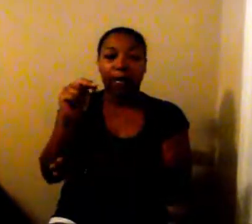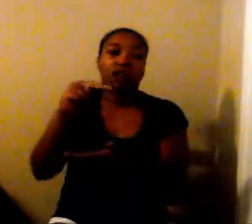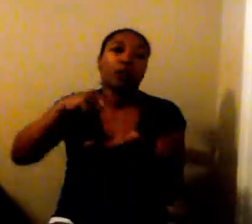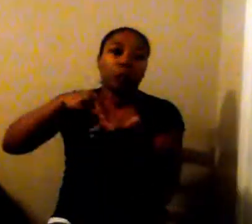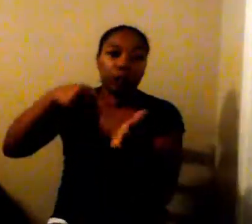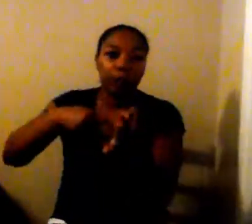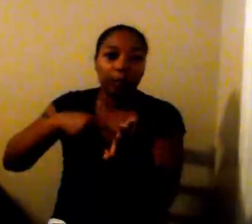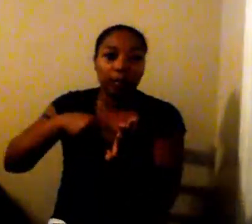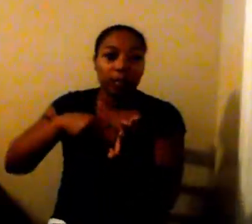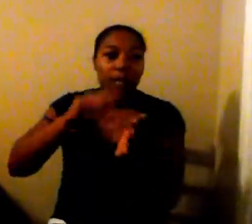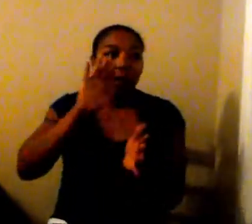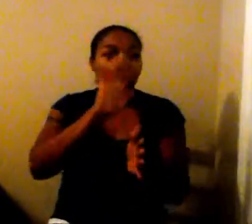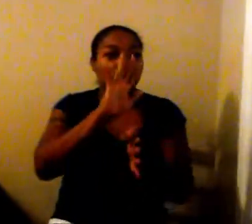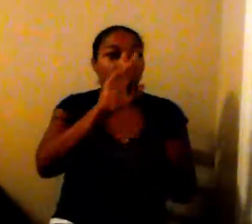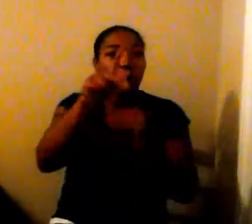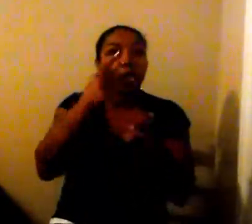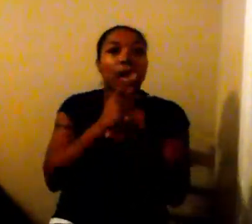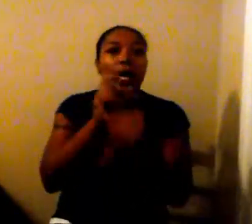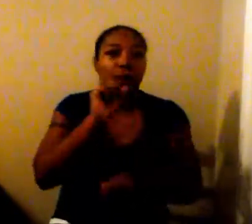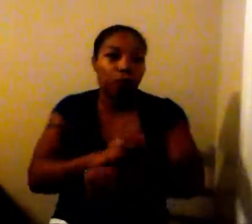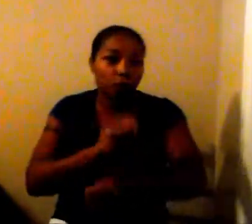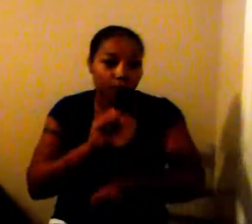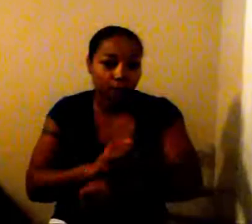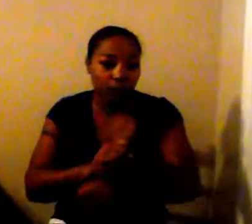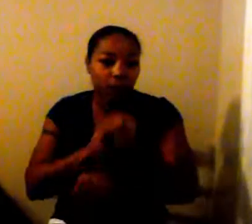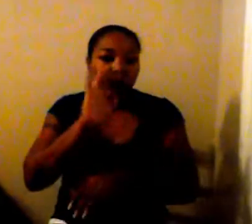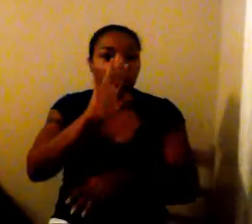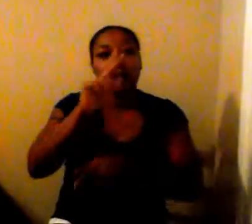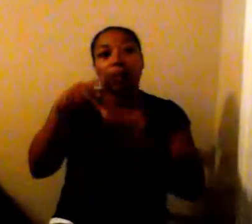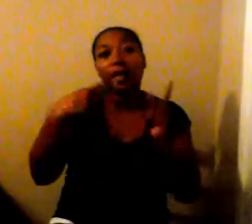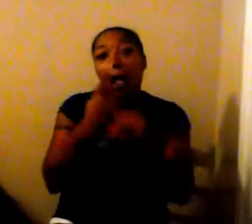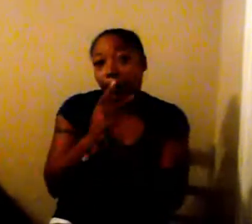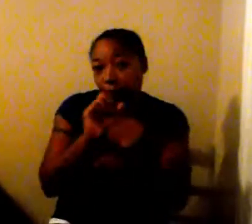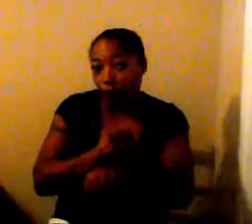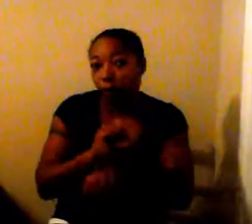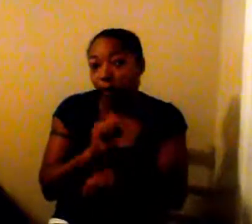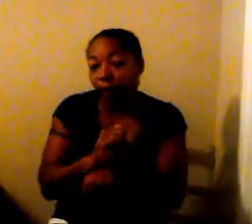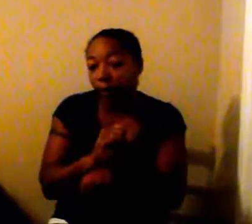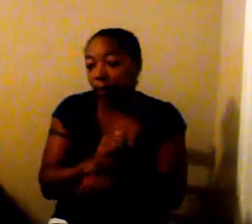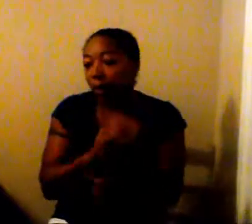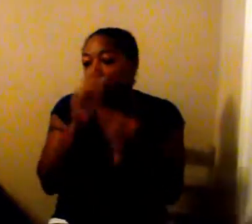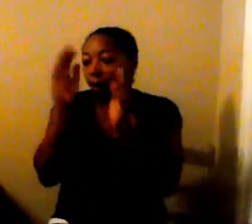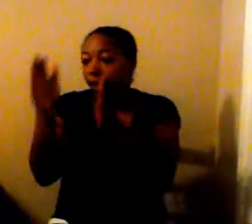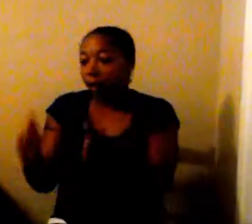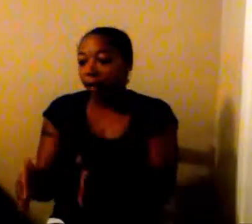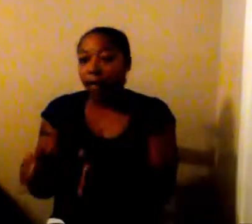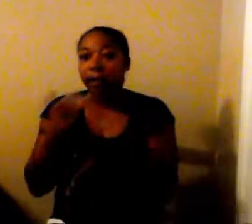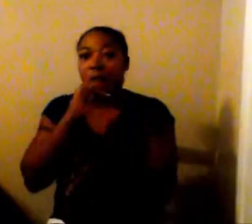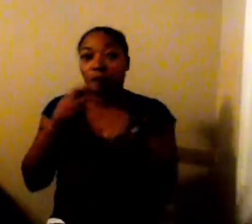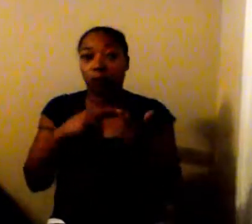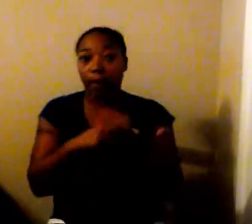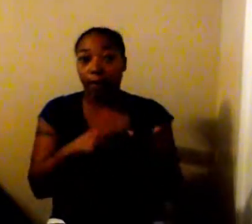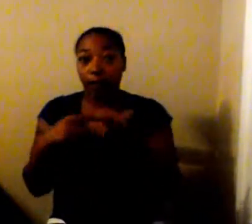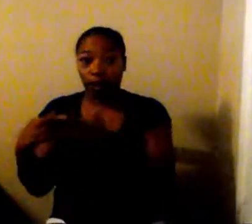occupation, which means their kind of work or their type of work. The next is